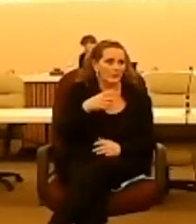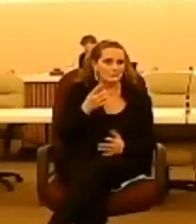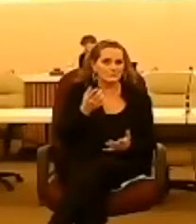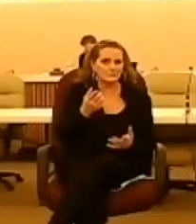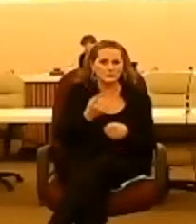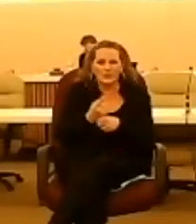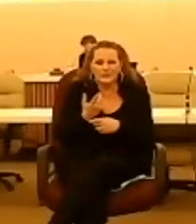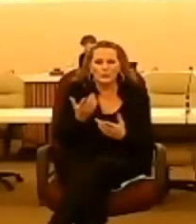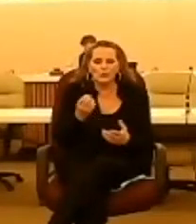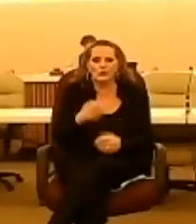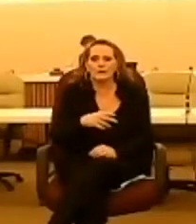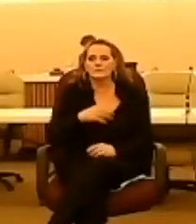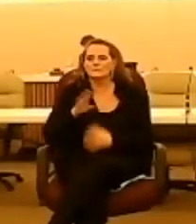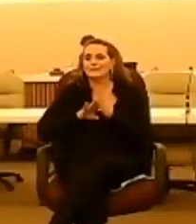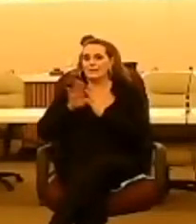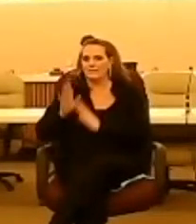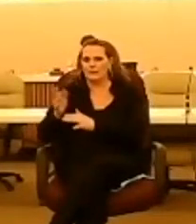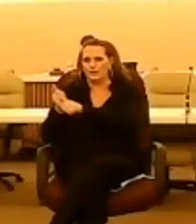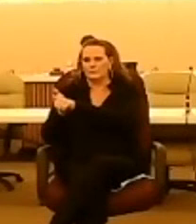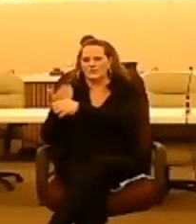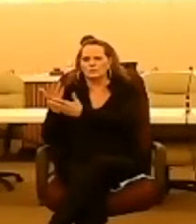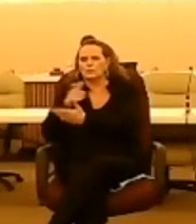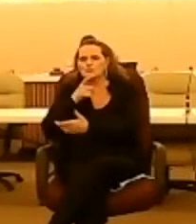Or is it the developer?